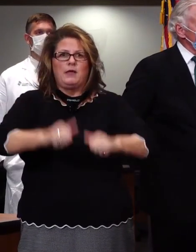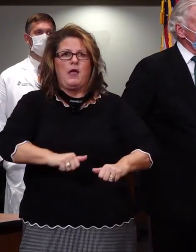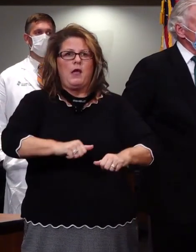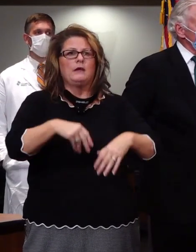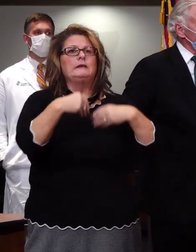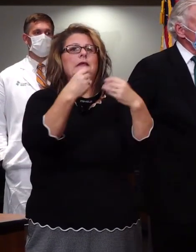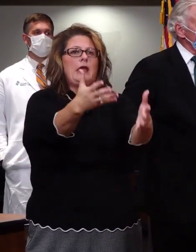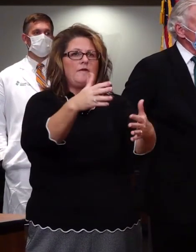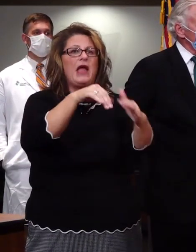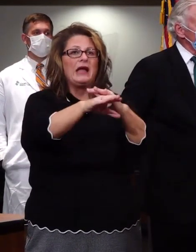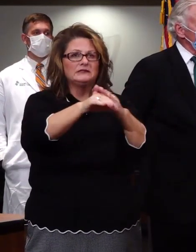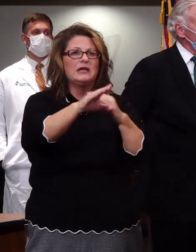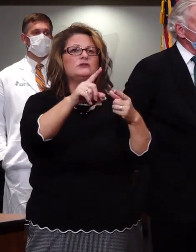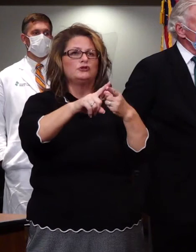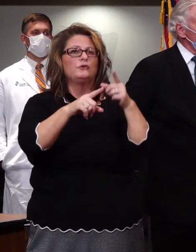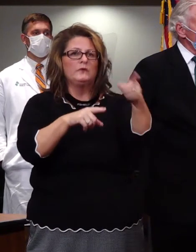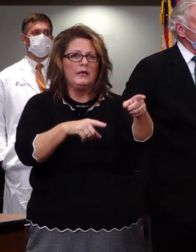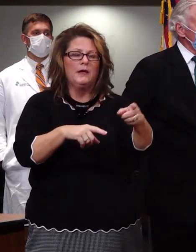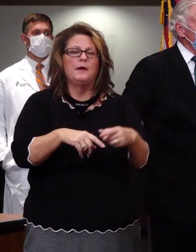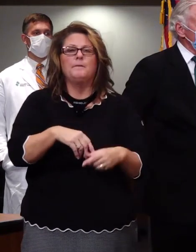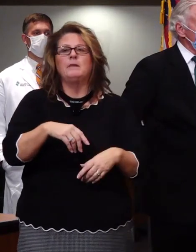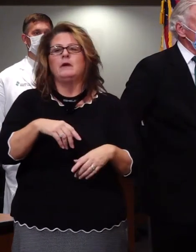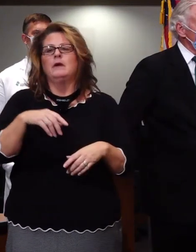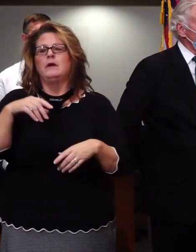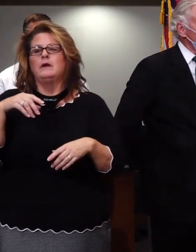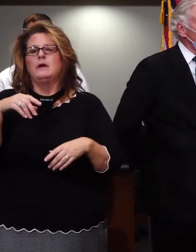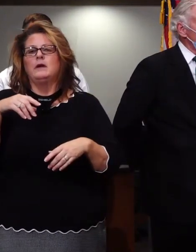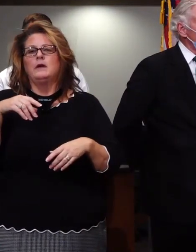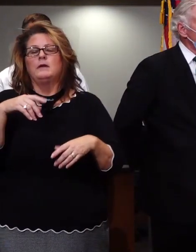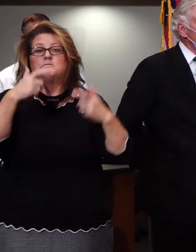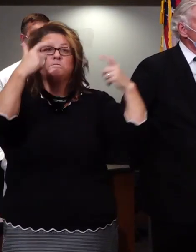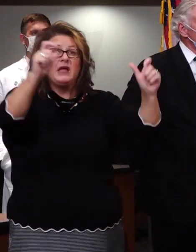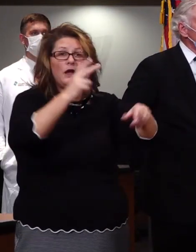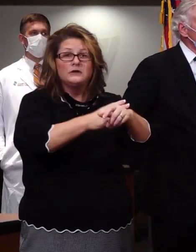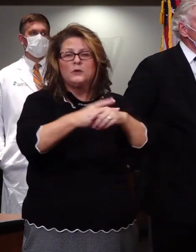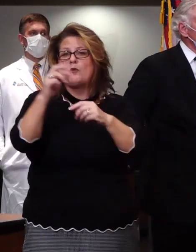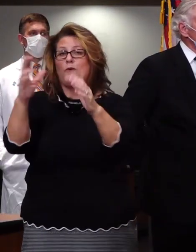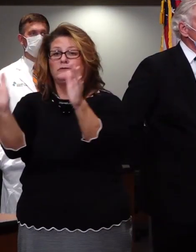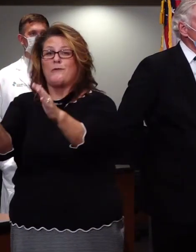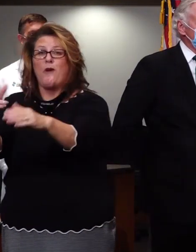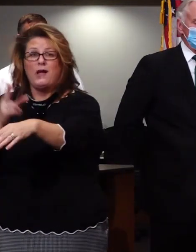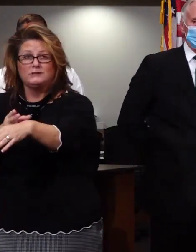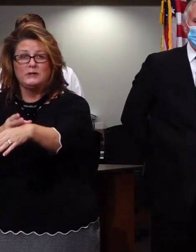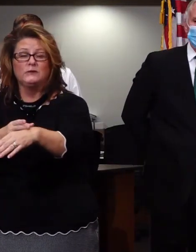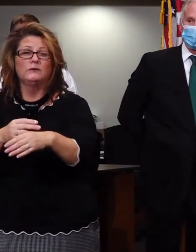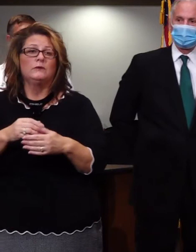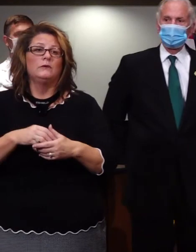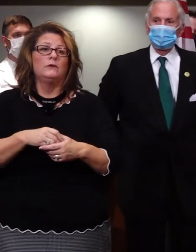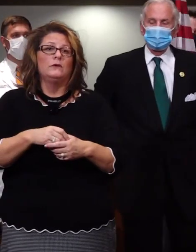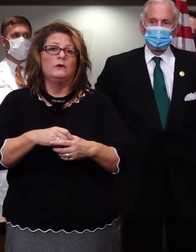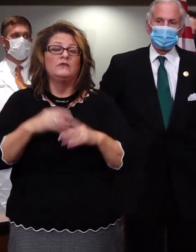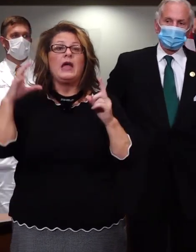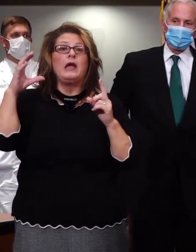in underserved areas, in rural healthcare facilities where there may be the only healthcare providers. And so those estimates